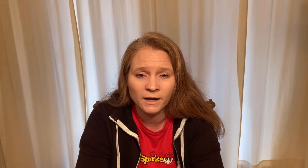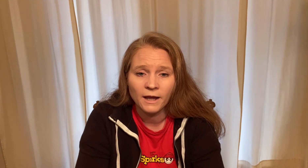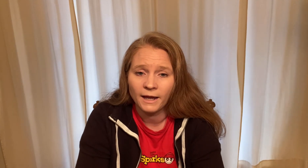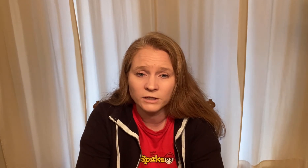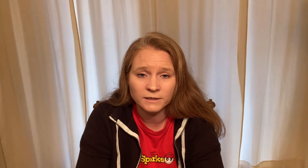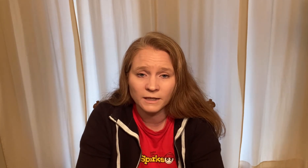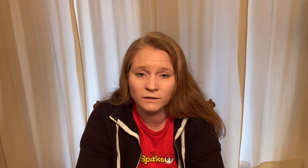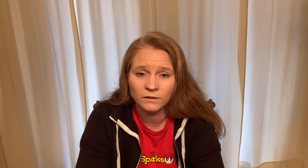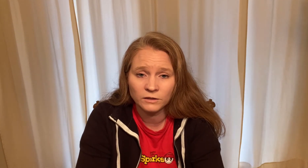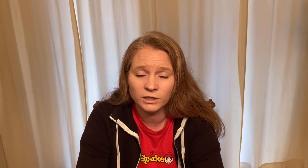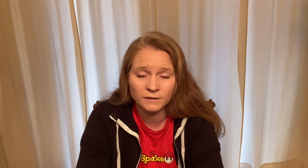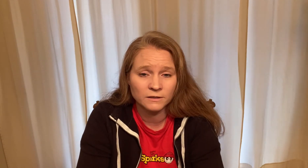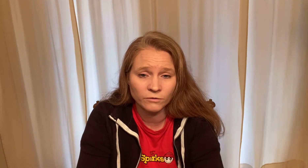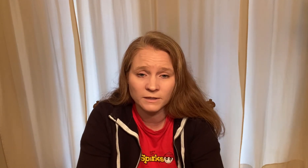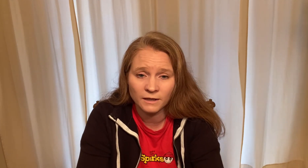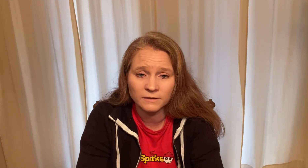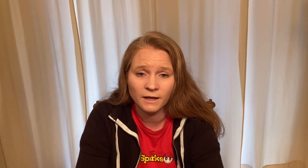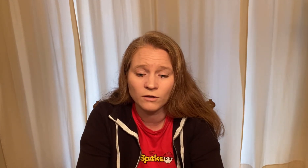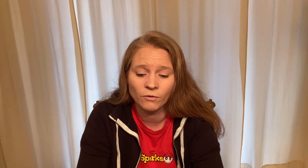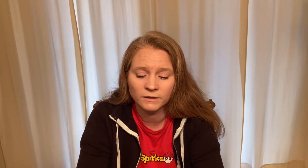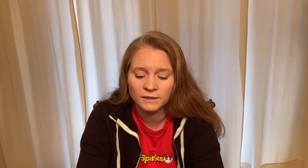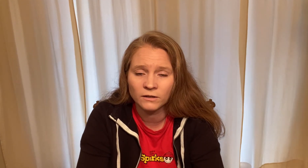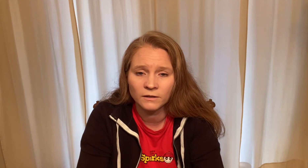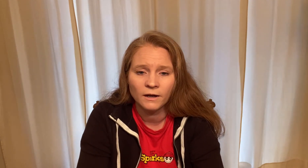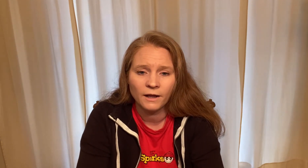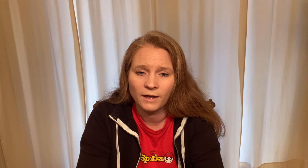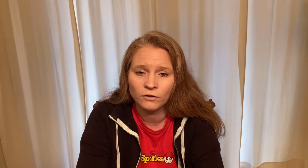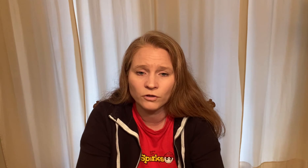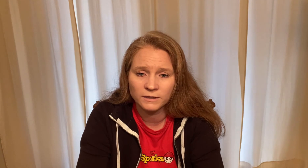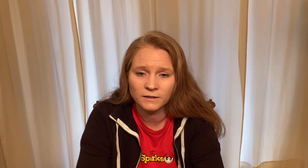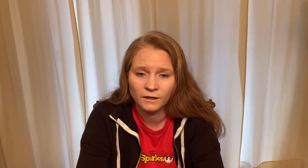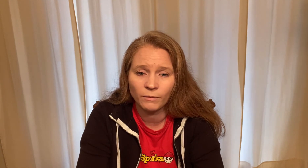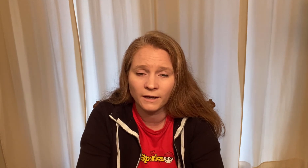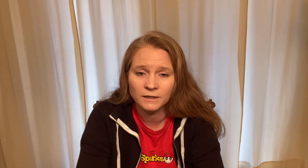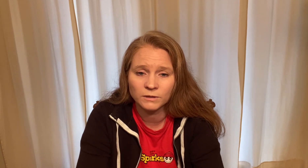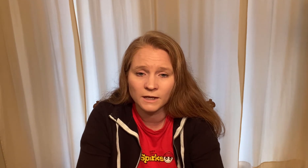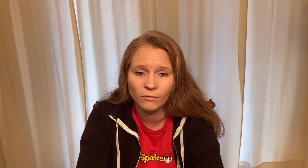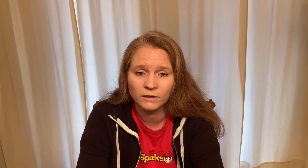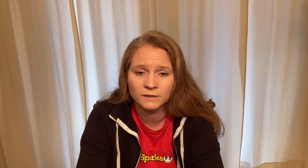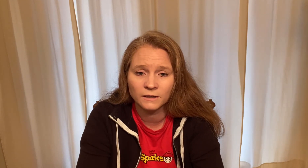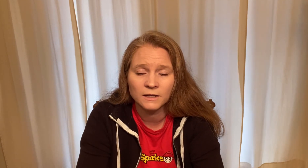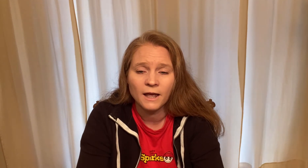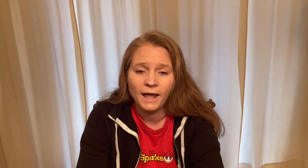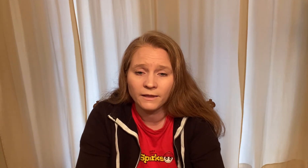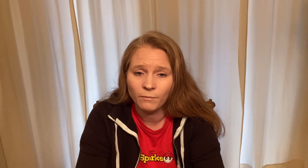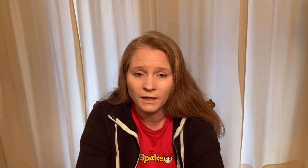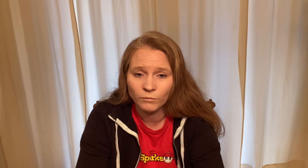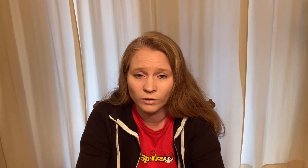and just tell Jesus those things, that you are a sinner and that you trust in him and ask him to take away your sins and then make him Lord of